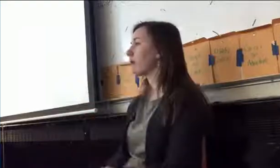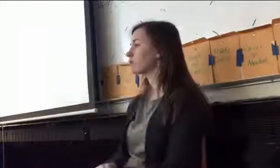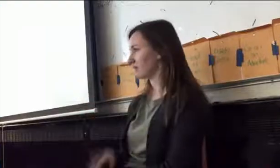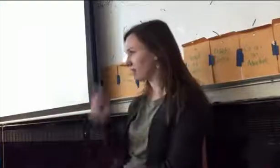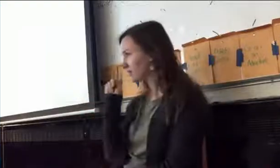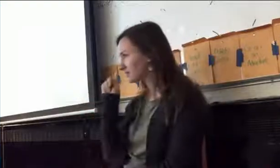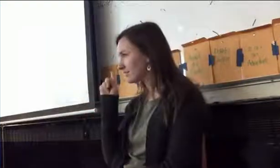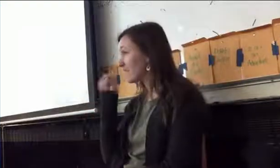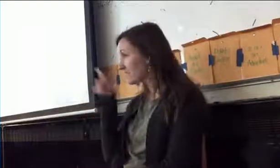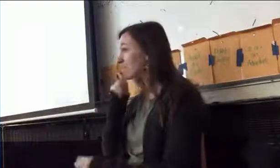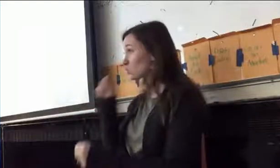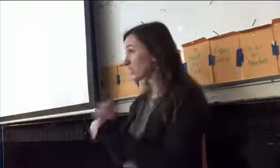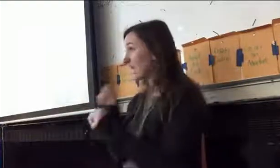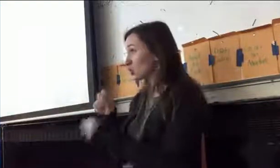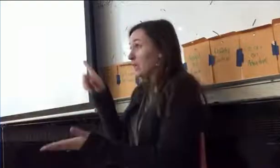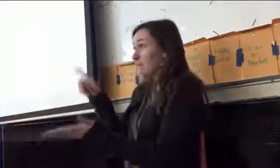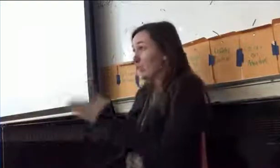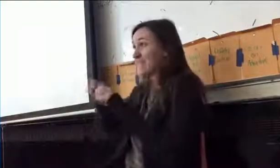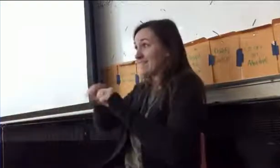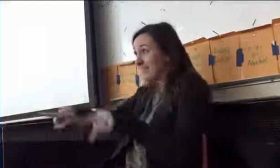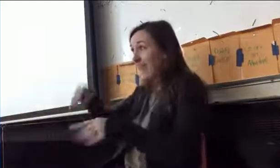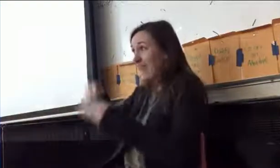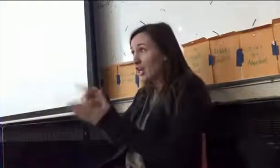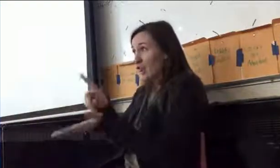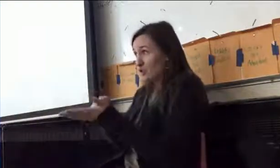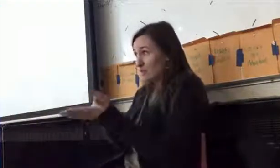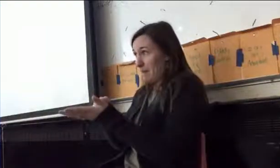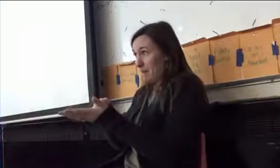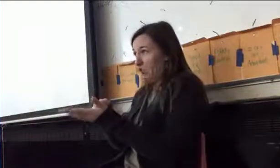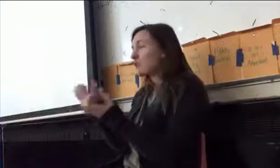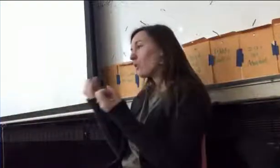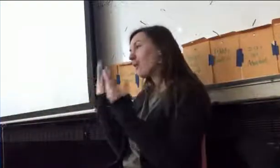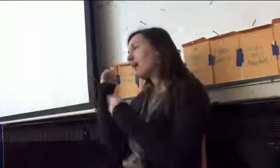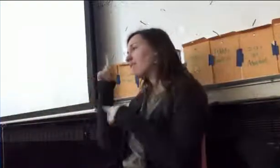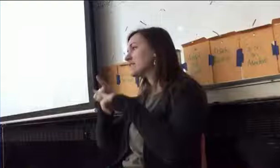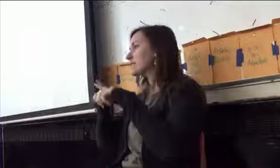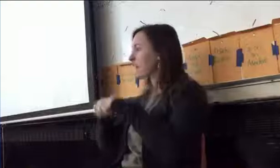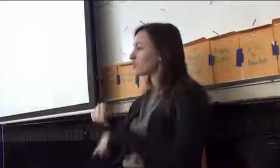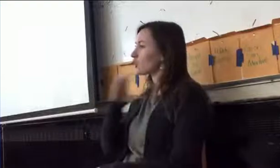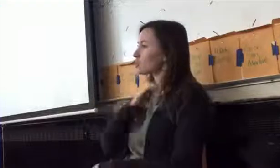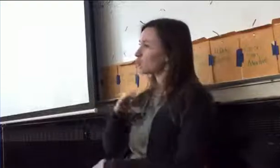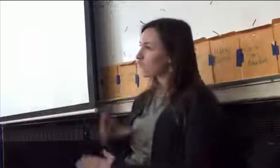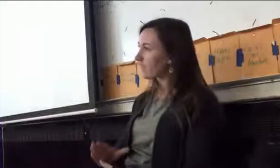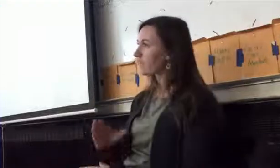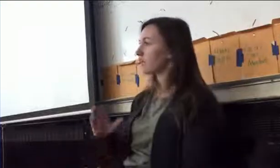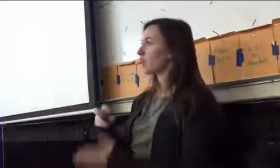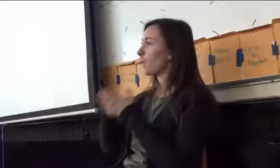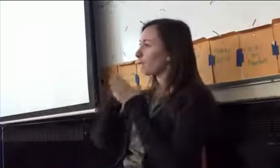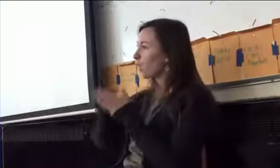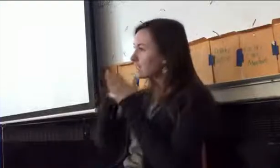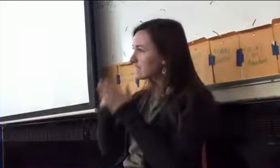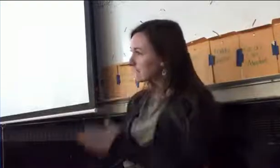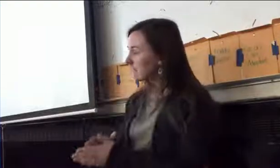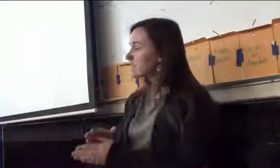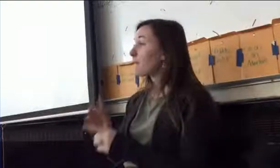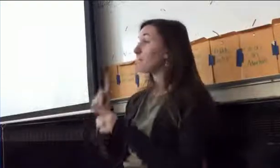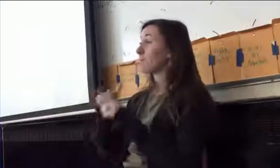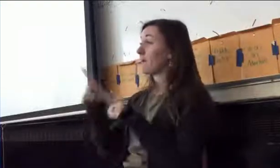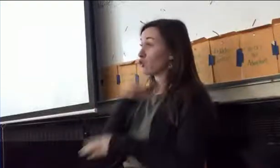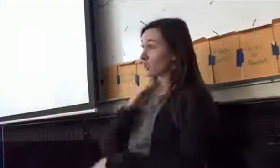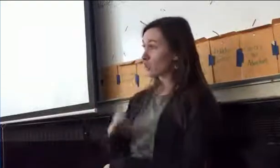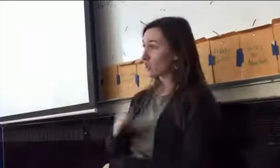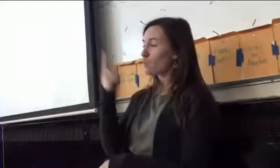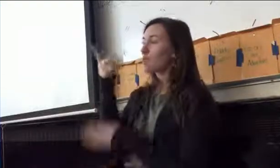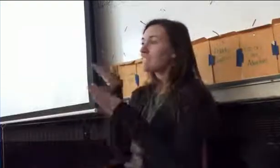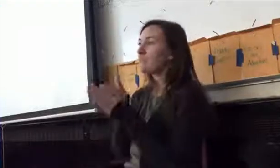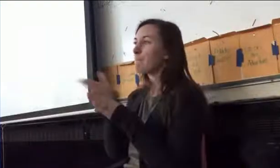that people begin to fear immigrants. Now, a lot of this is based on Christianity and Protestantism, right? In Christianity, what's one of the major concerns that people